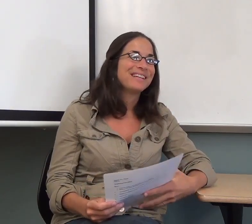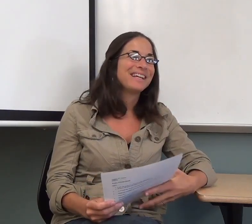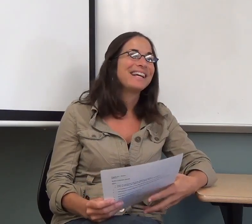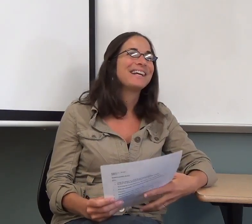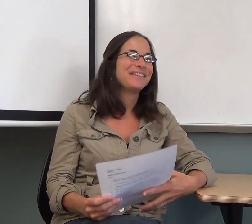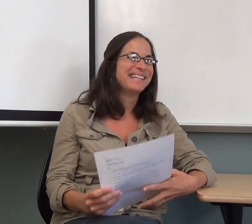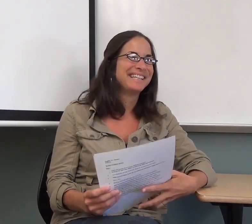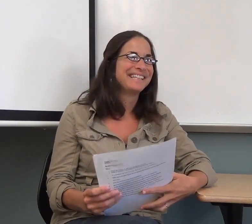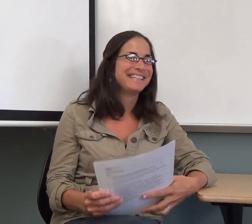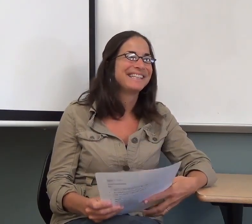welcome.